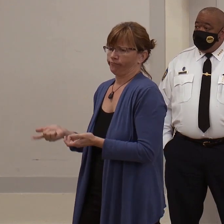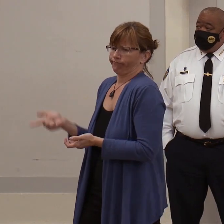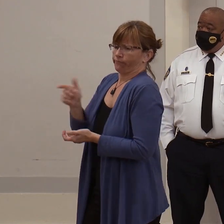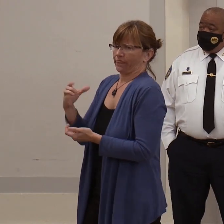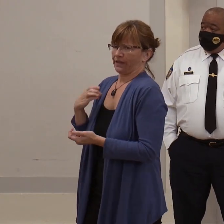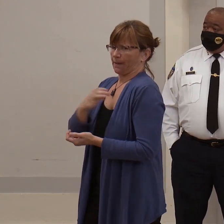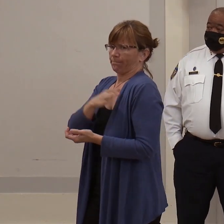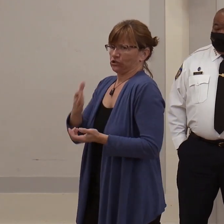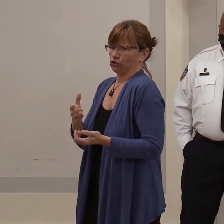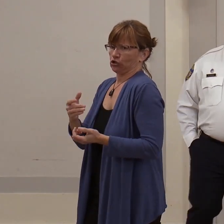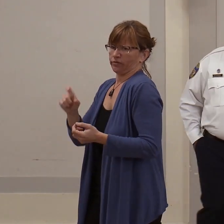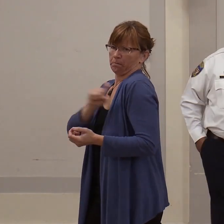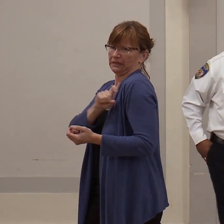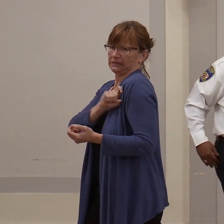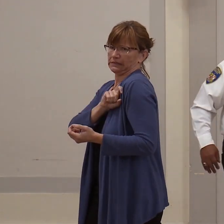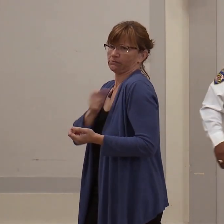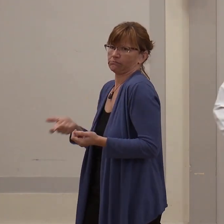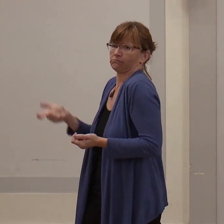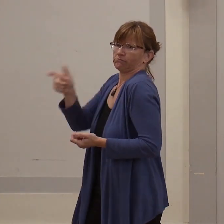have follow-up for you. Mr. Commissioner?